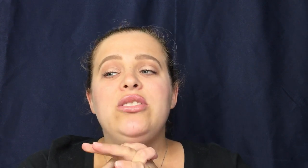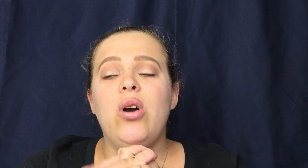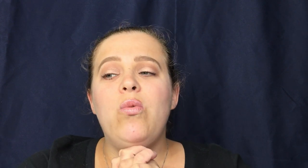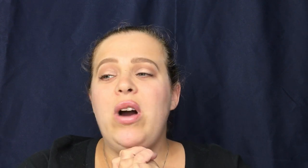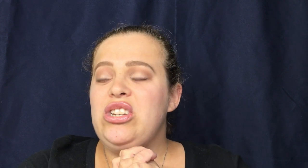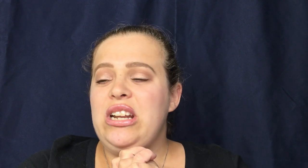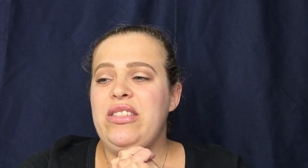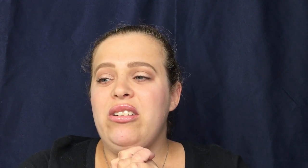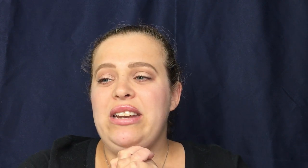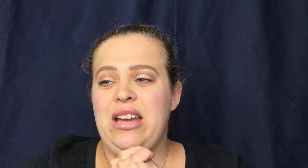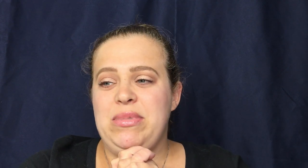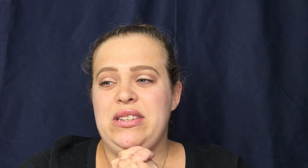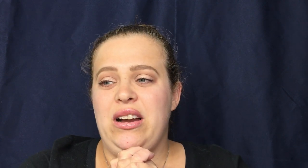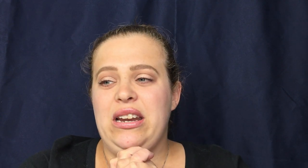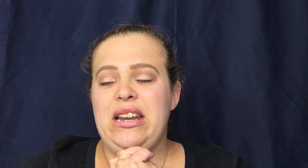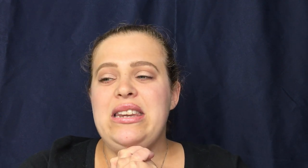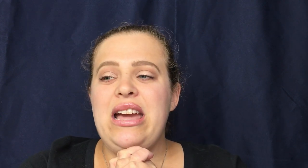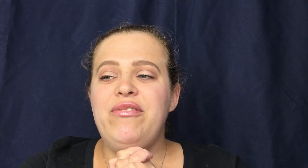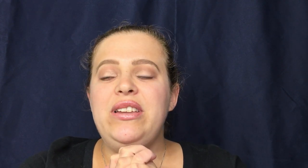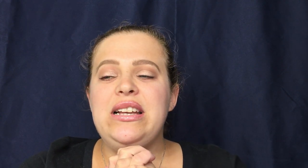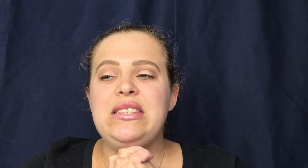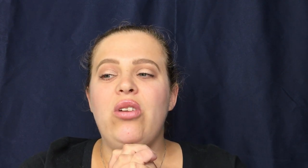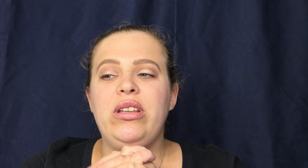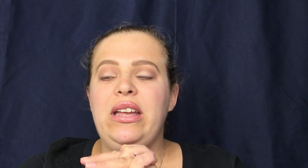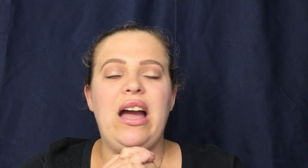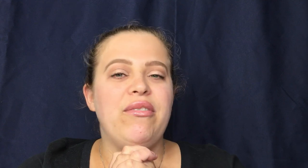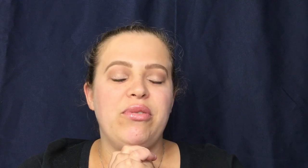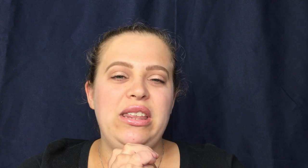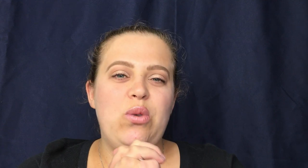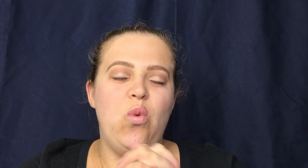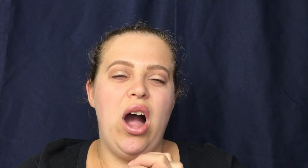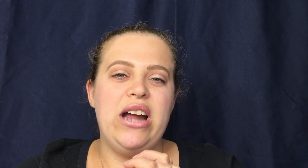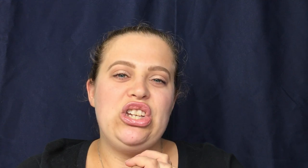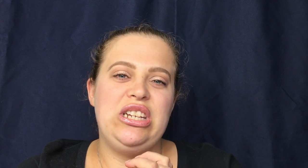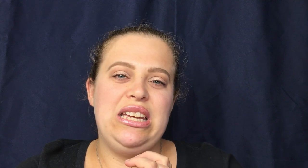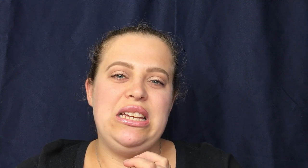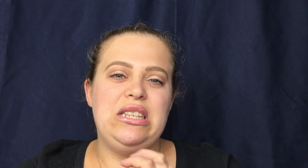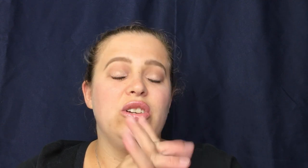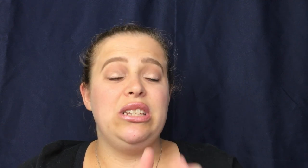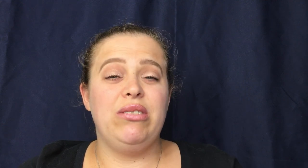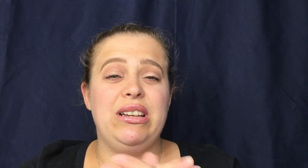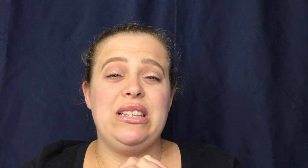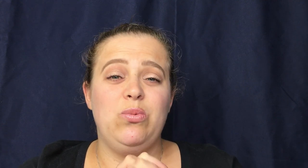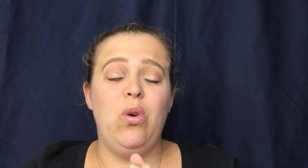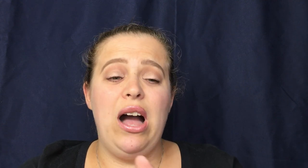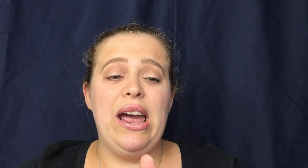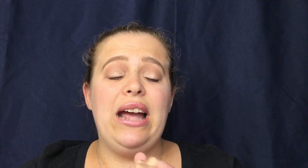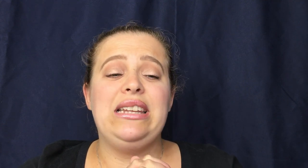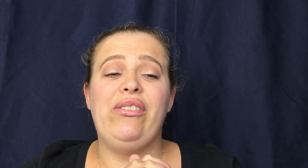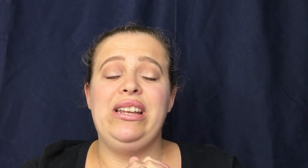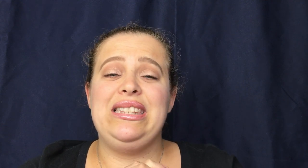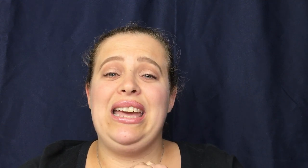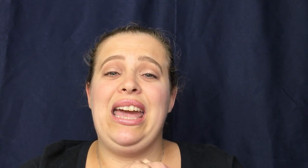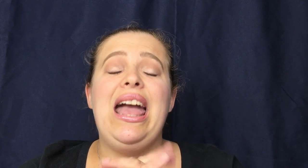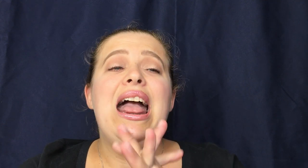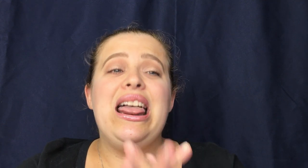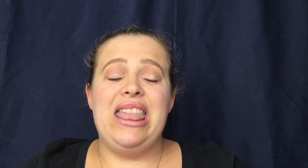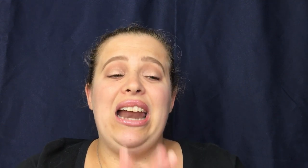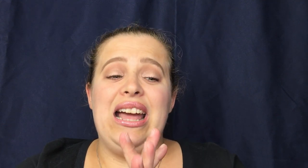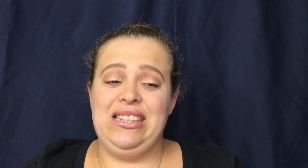don't watch anything on Amazon. Netflix, the only thing I've really watched is 13 Reasons Why. I definitely say that has